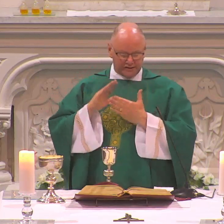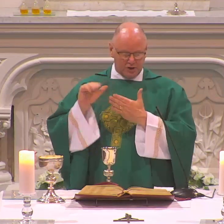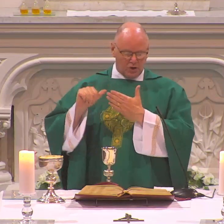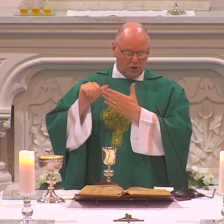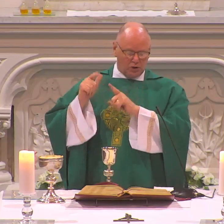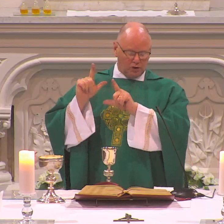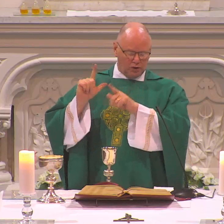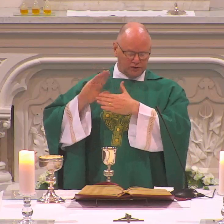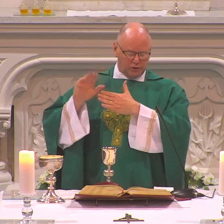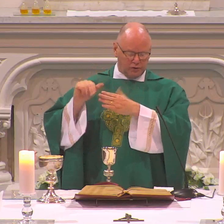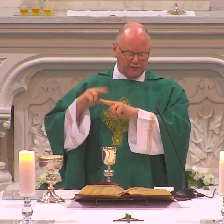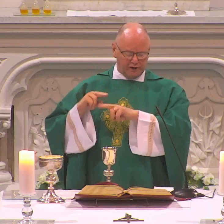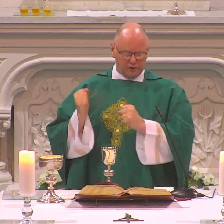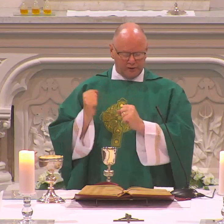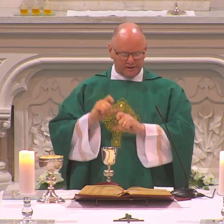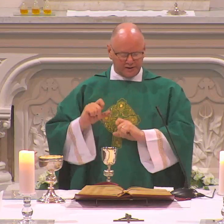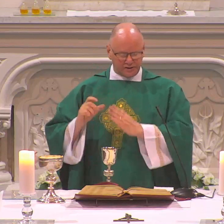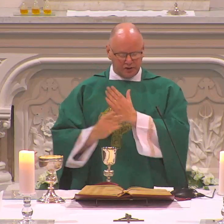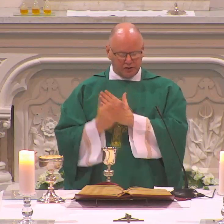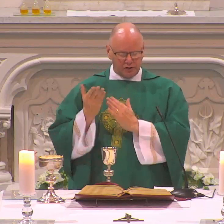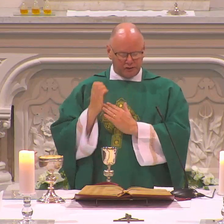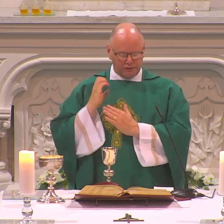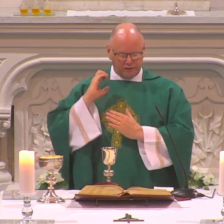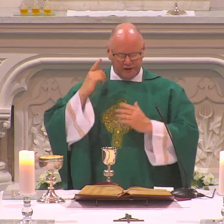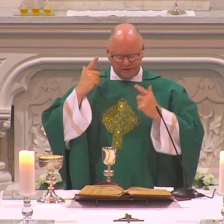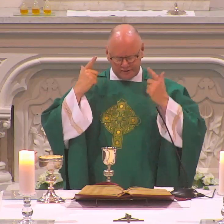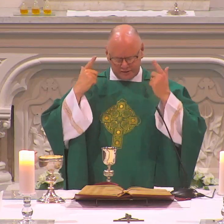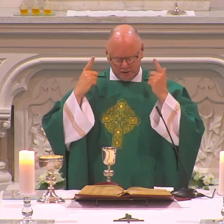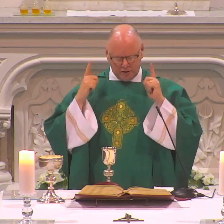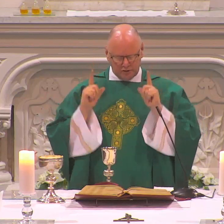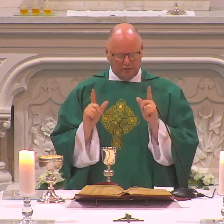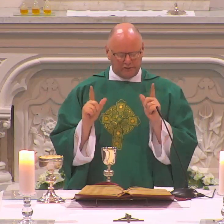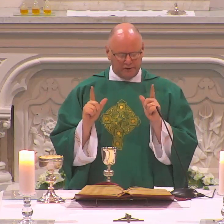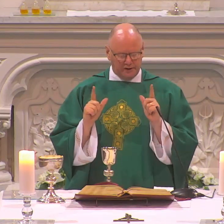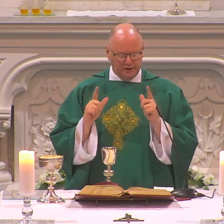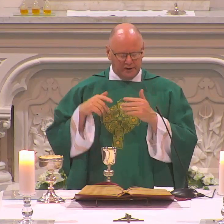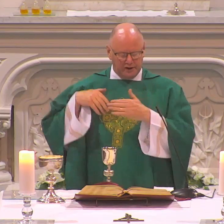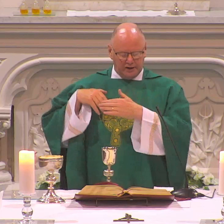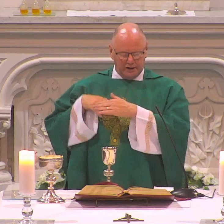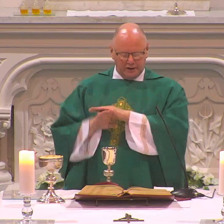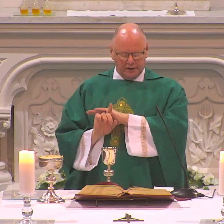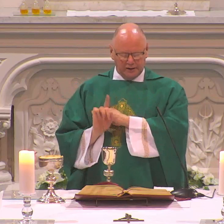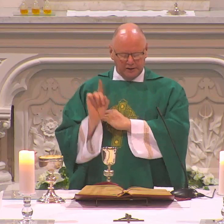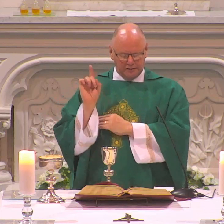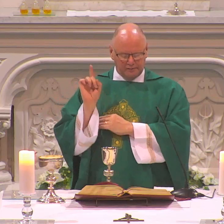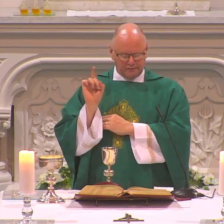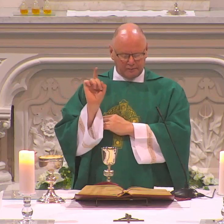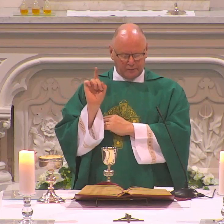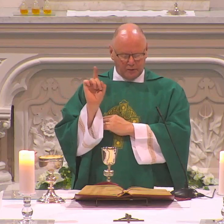thanks, Lord, Holy Father, Almighty and Eternal God, through Christ our Lord. In